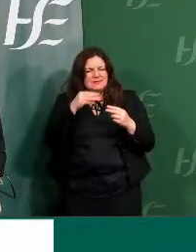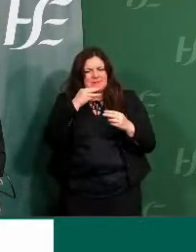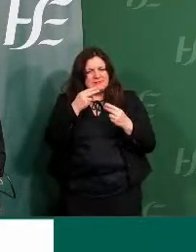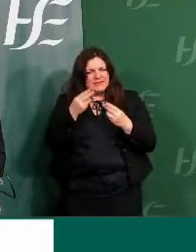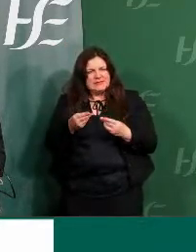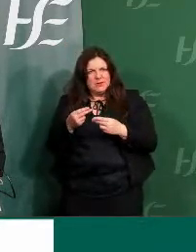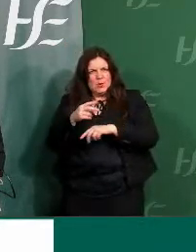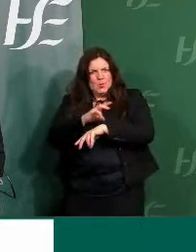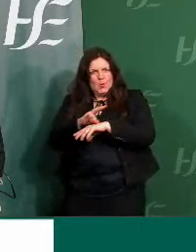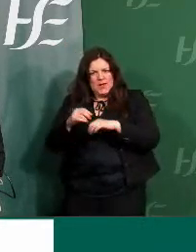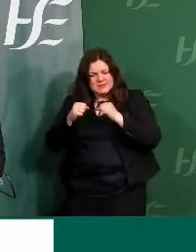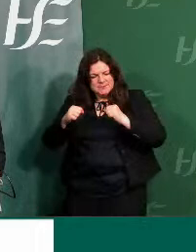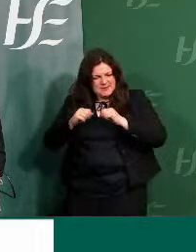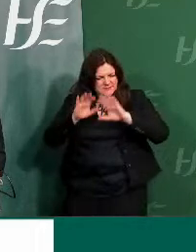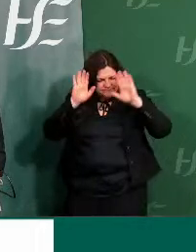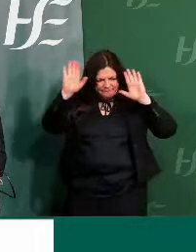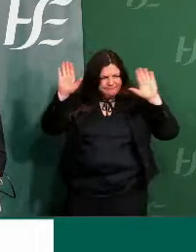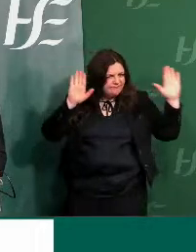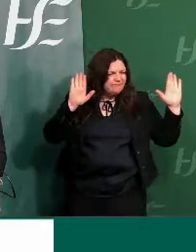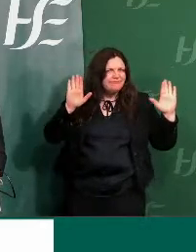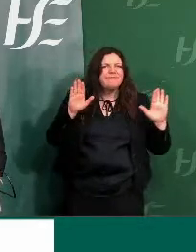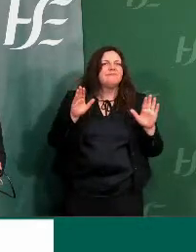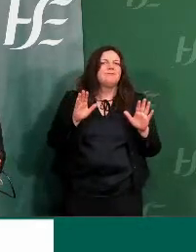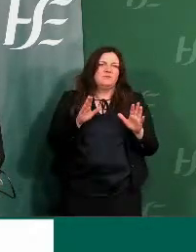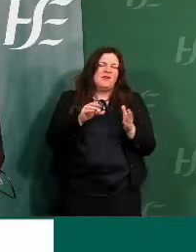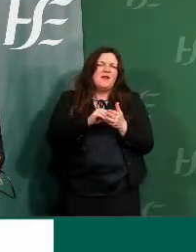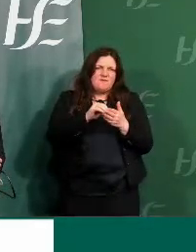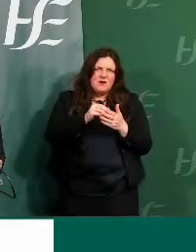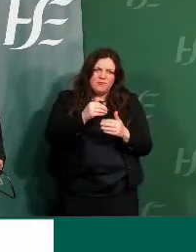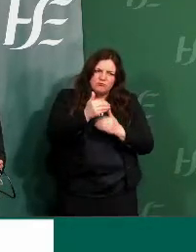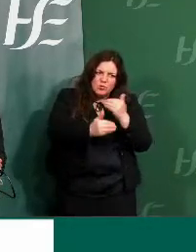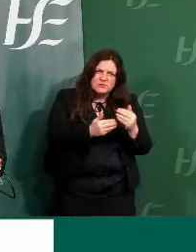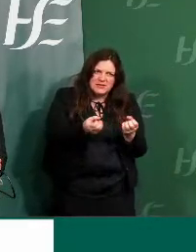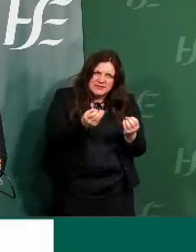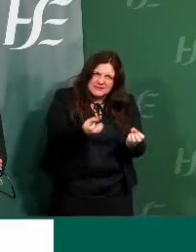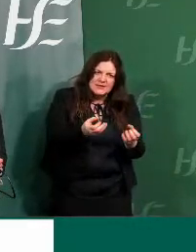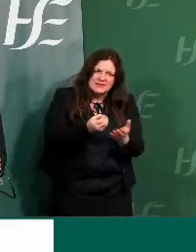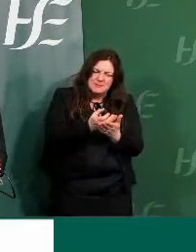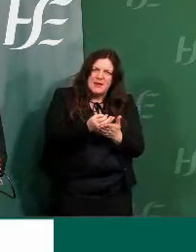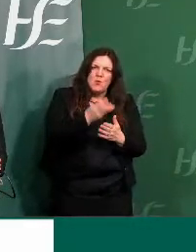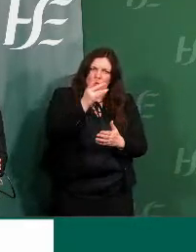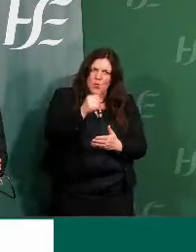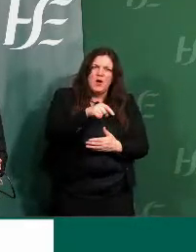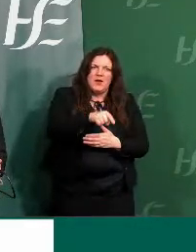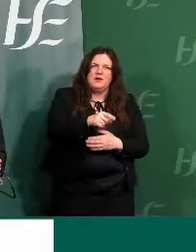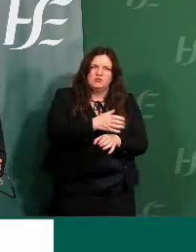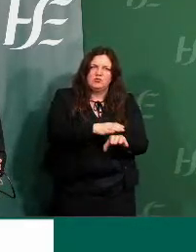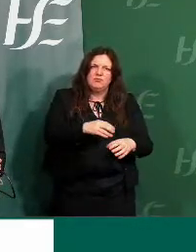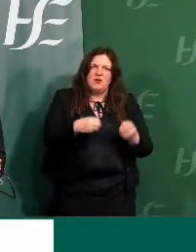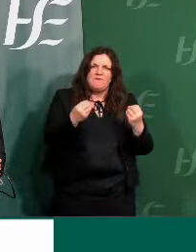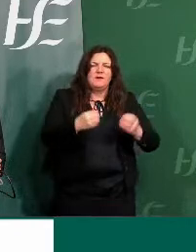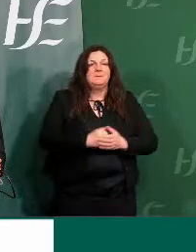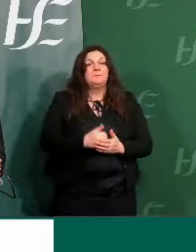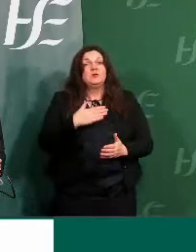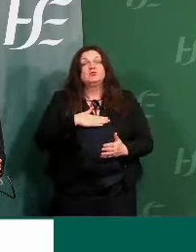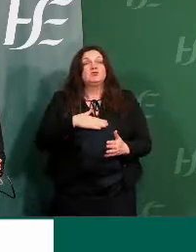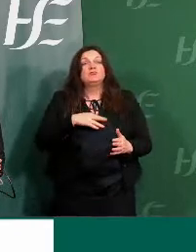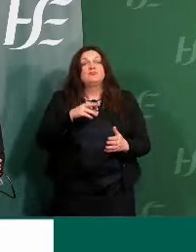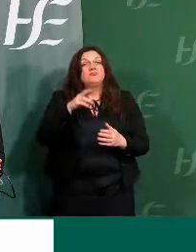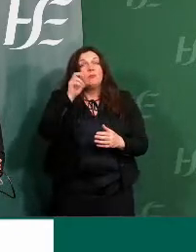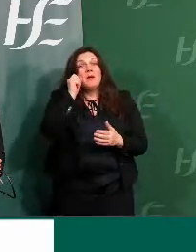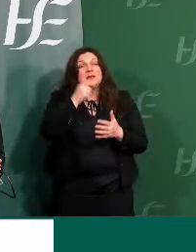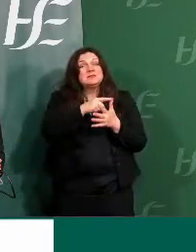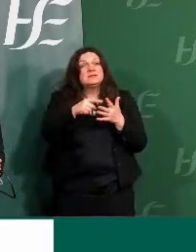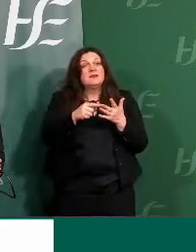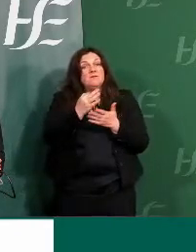that they can explain what the process is like and why they are being offered the vaccine. So just to close, I wanted to remind people of a couple of